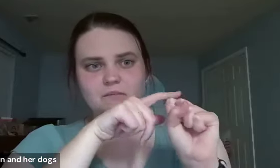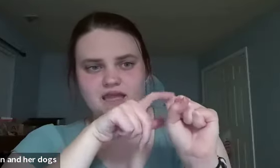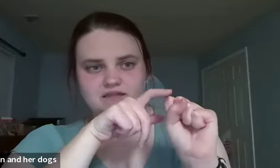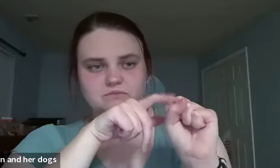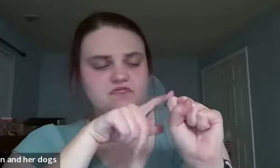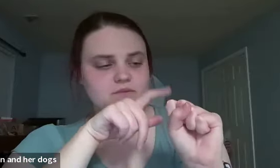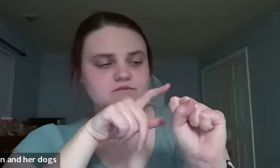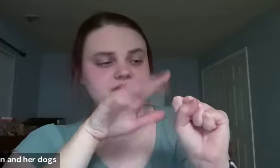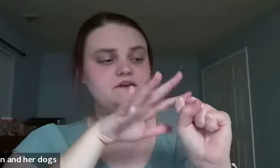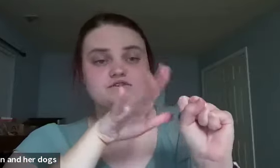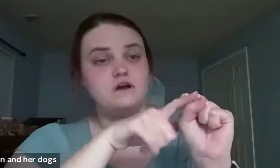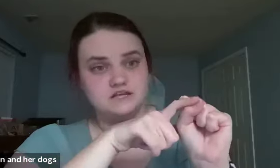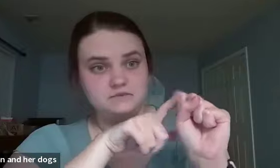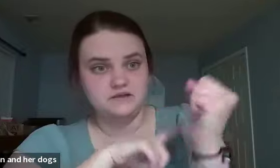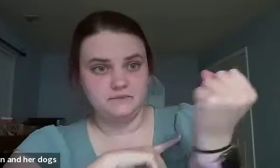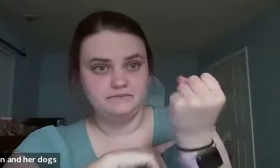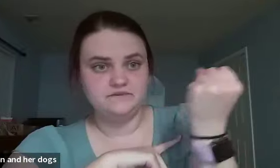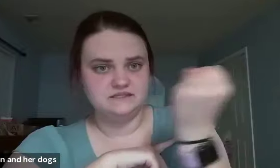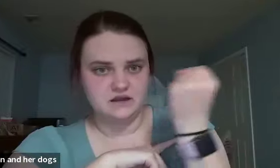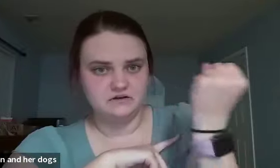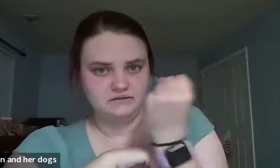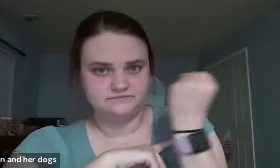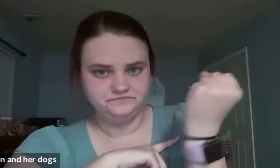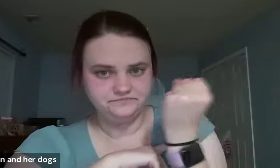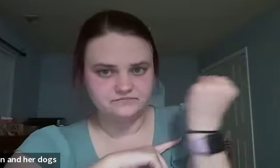my fingers are not on top of my thumb. Saturday.